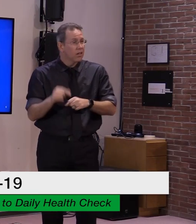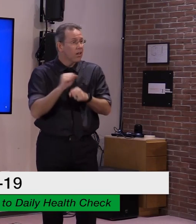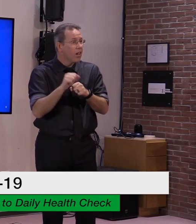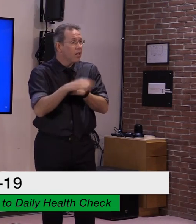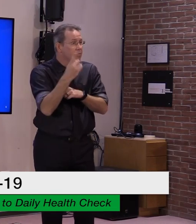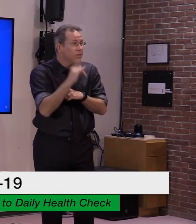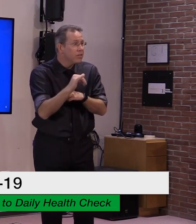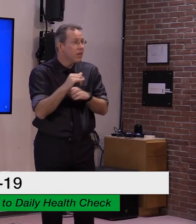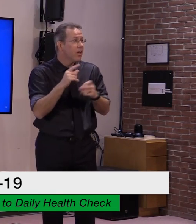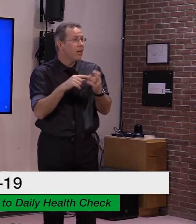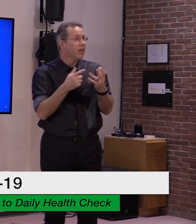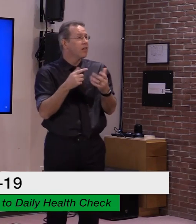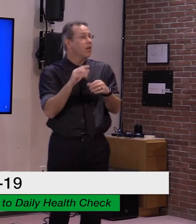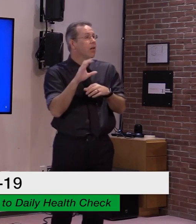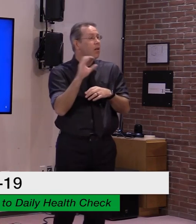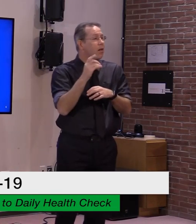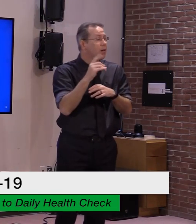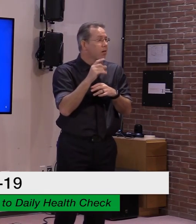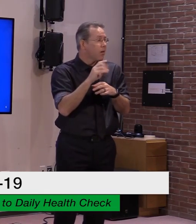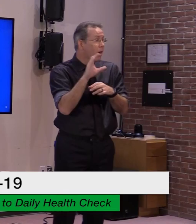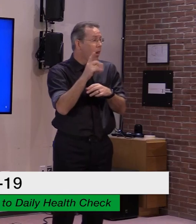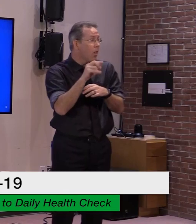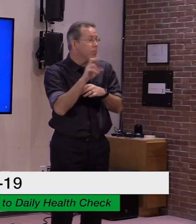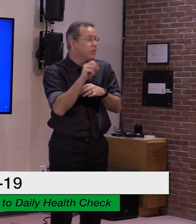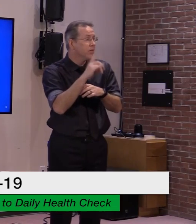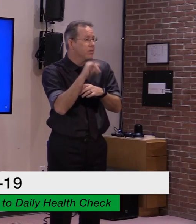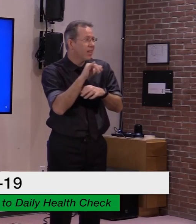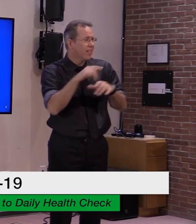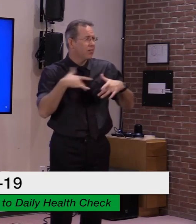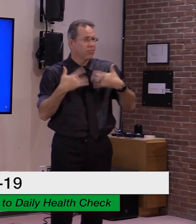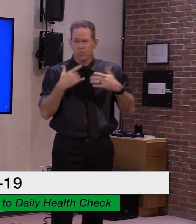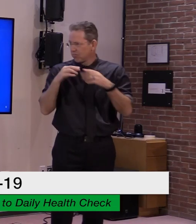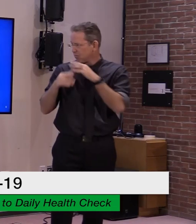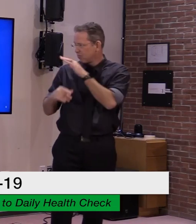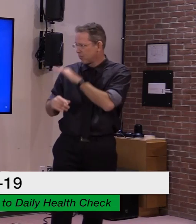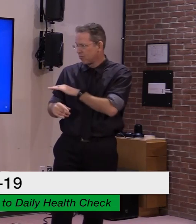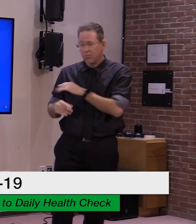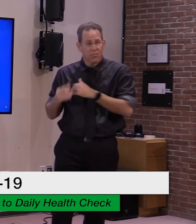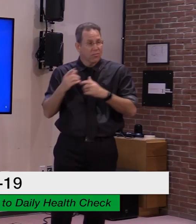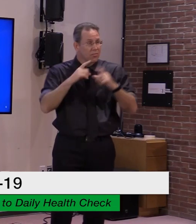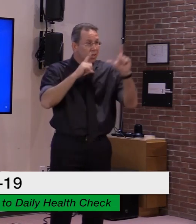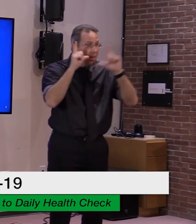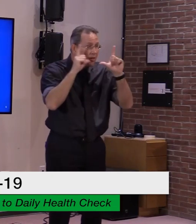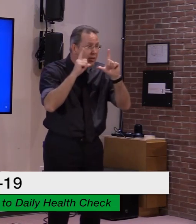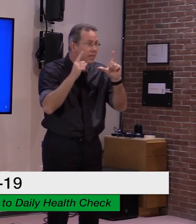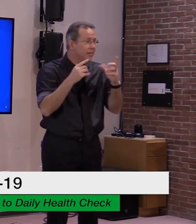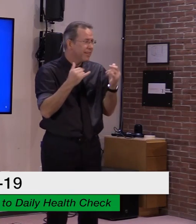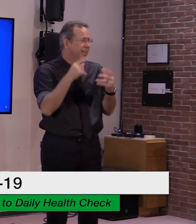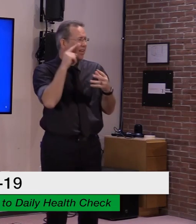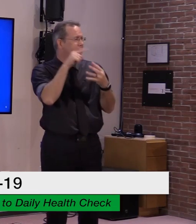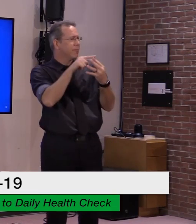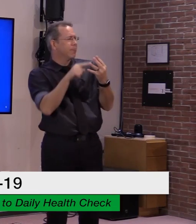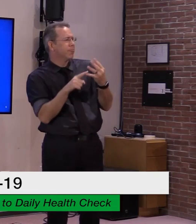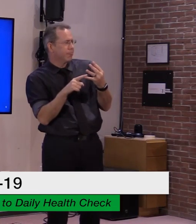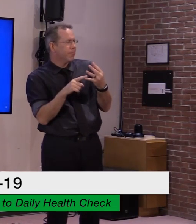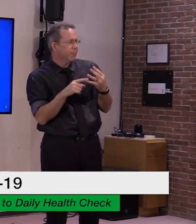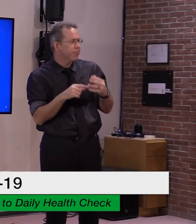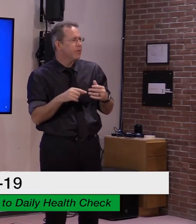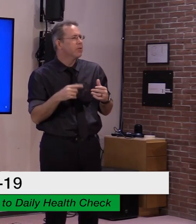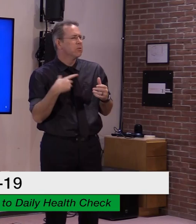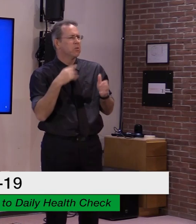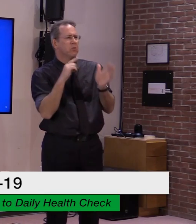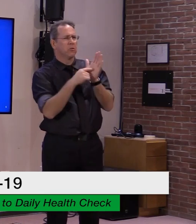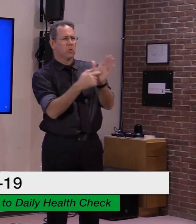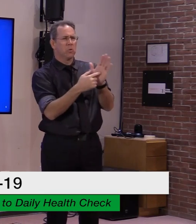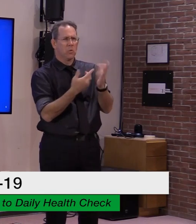rose and as did hospitalizations a similar story played out in the weeks following 4th of july and labor day with travel